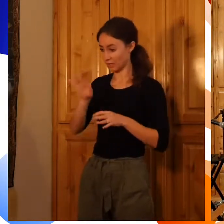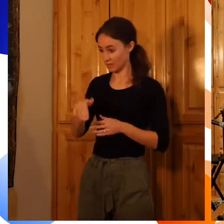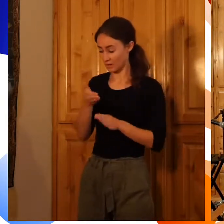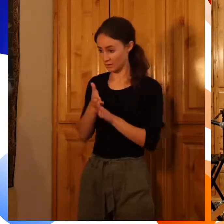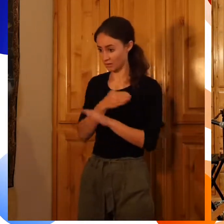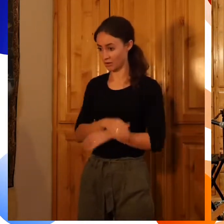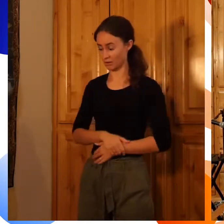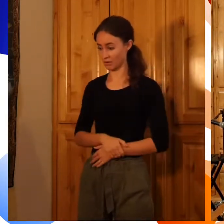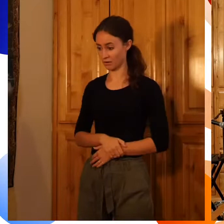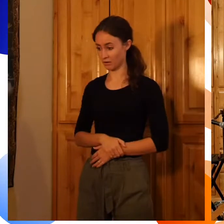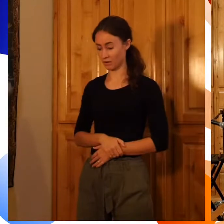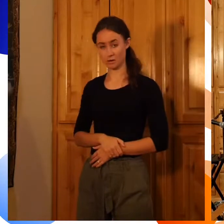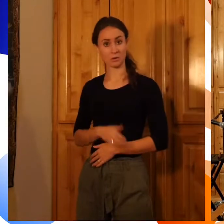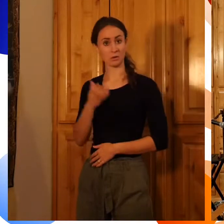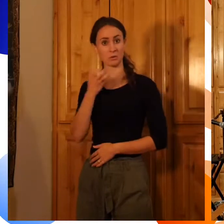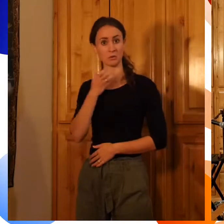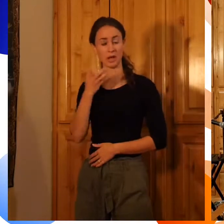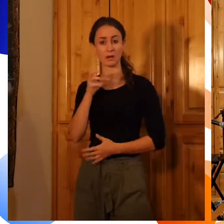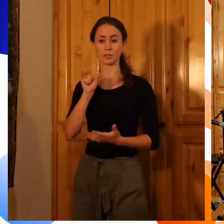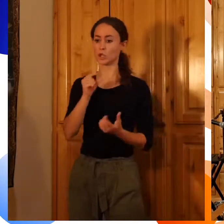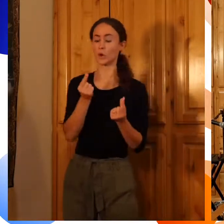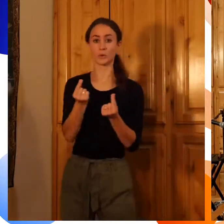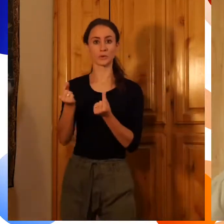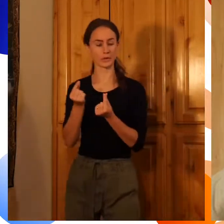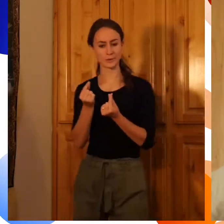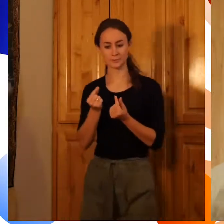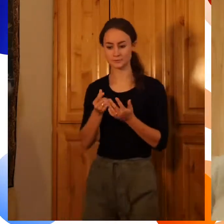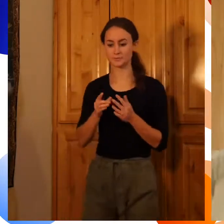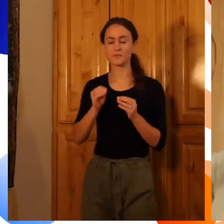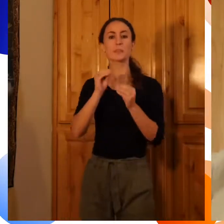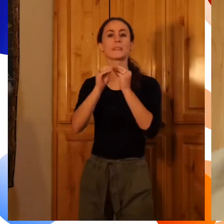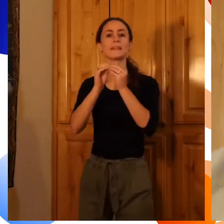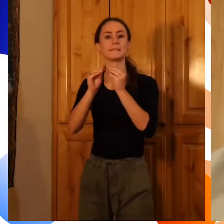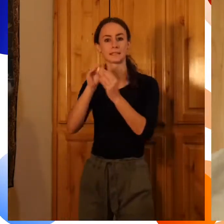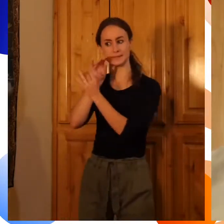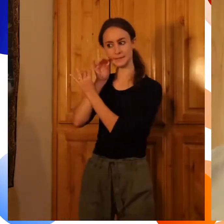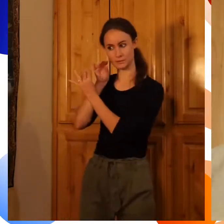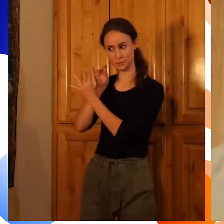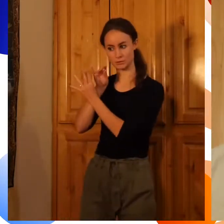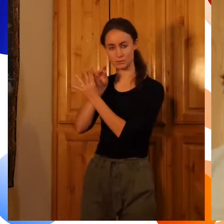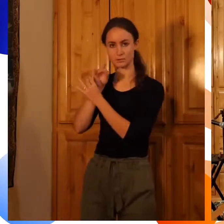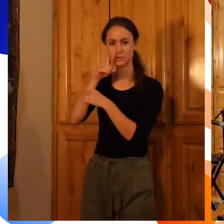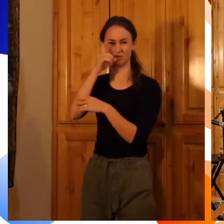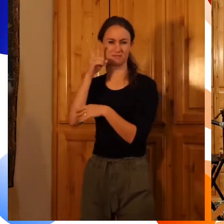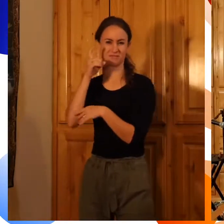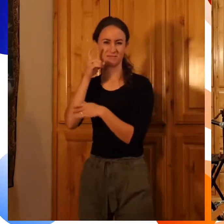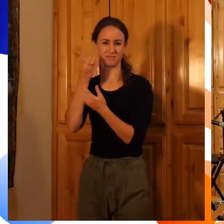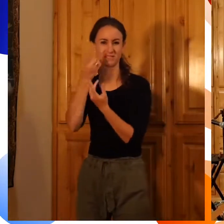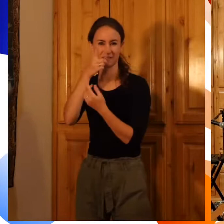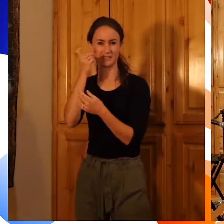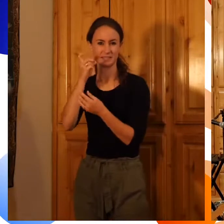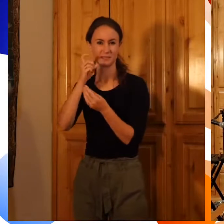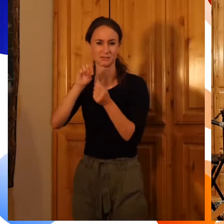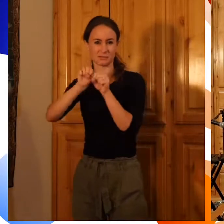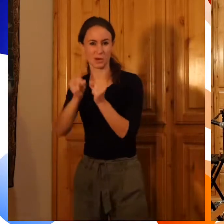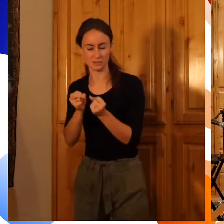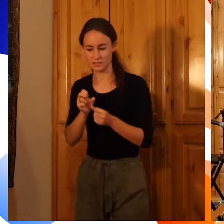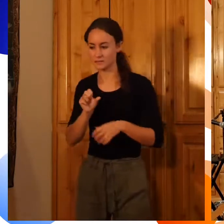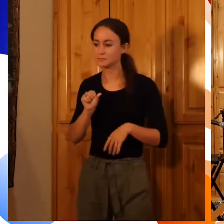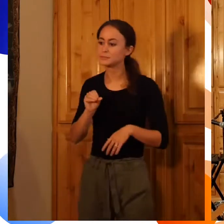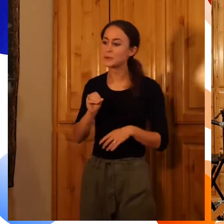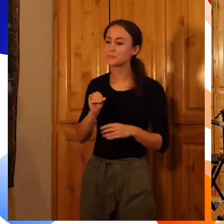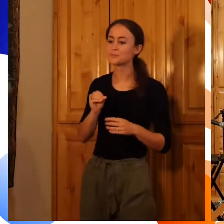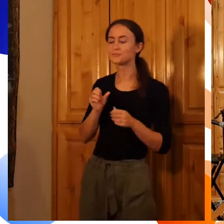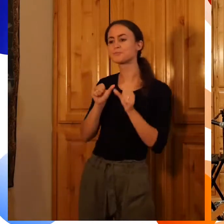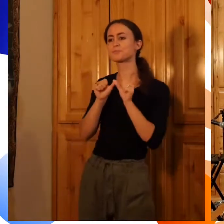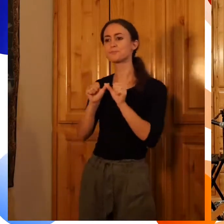a tinker after all. And he looked at them, magic spectacles or not, it would be a shame to waste them. And so he put them in his